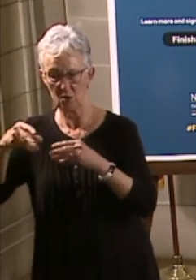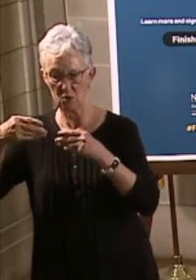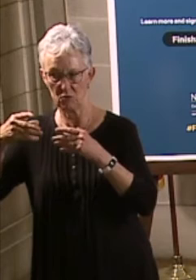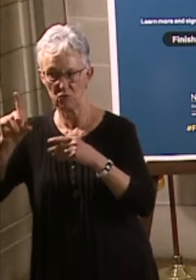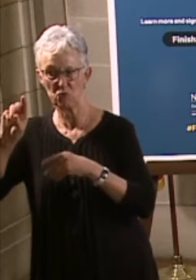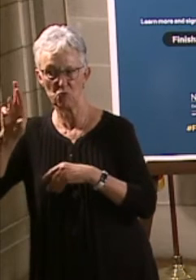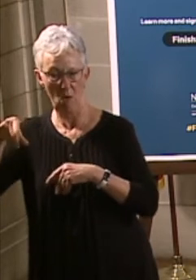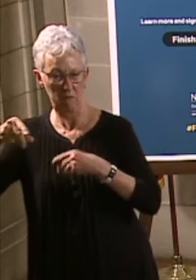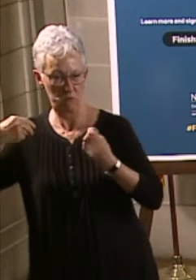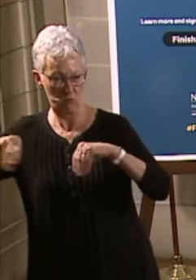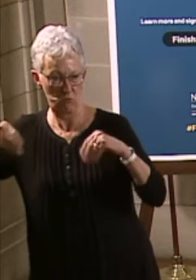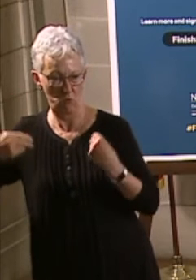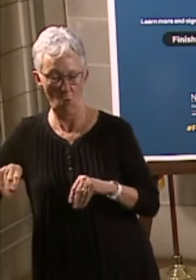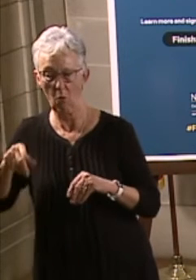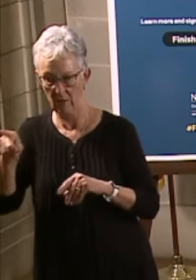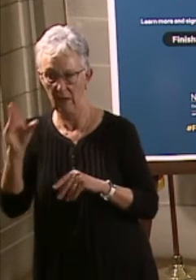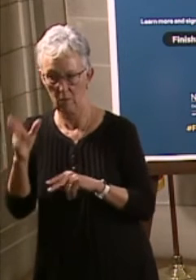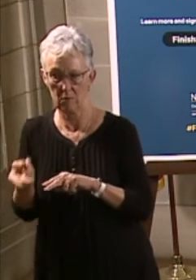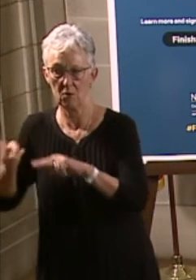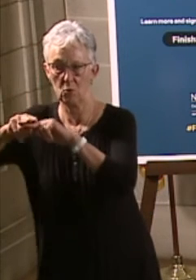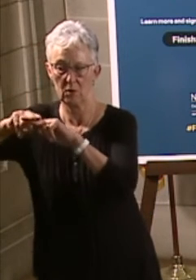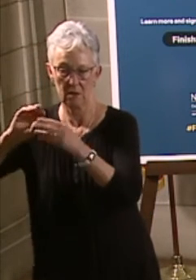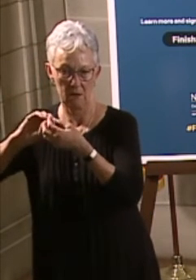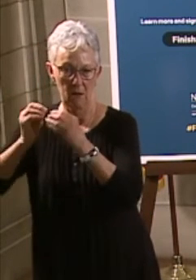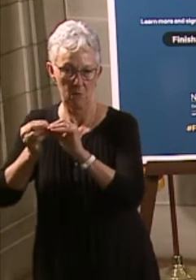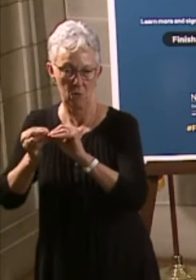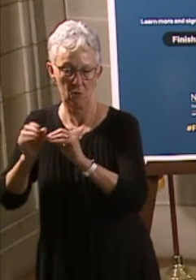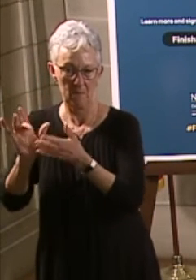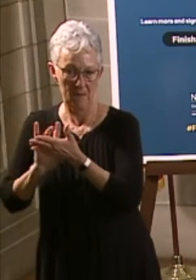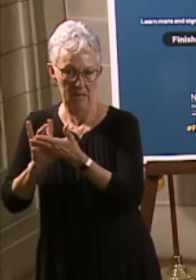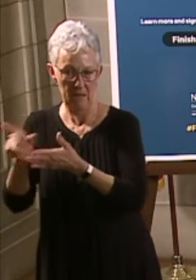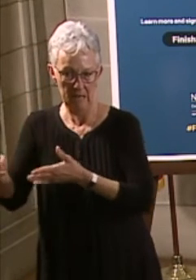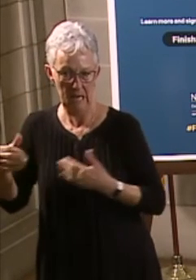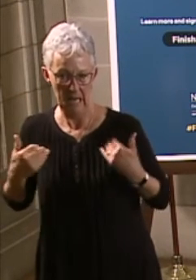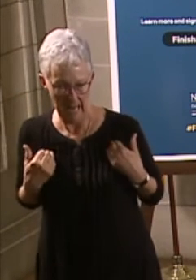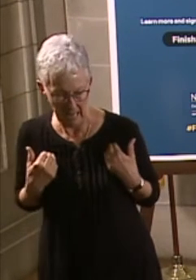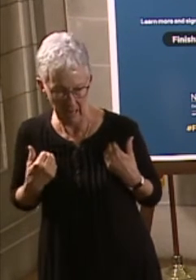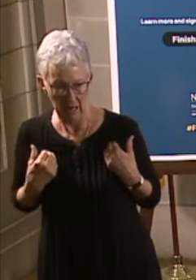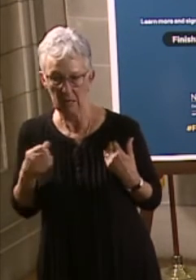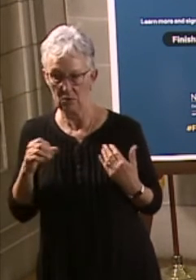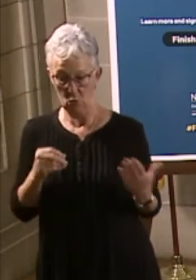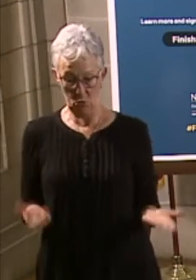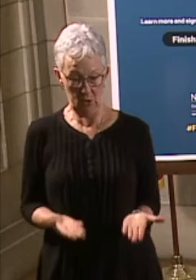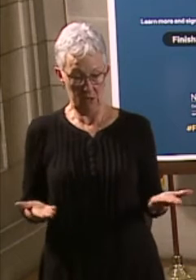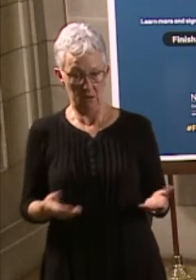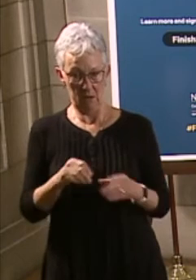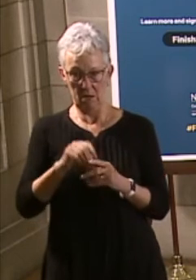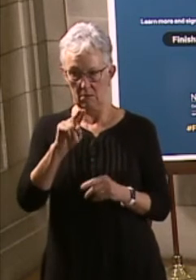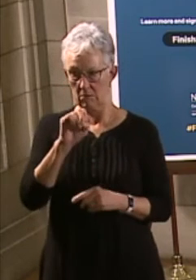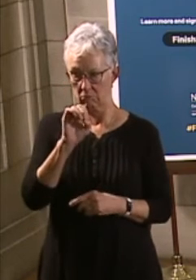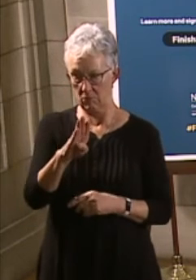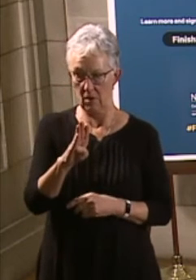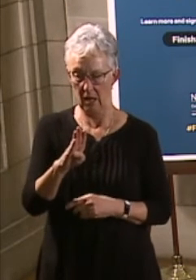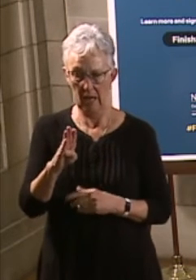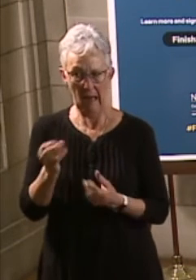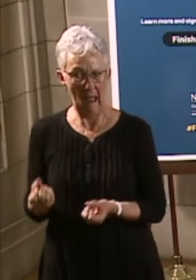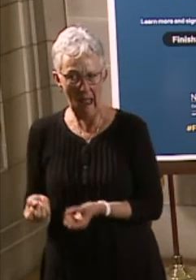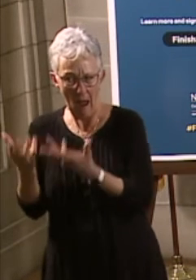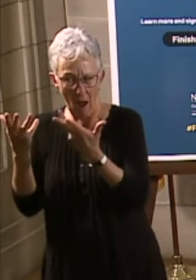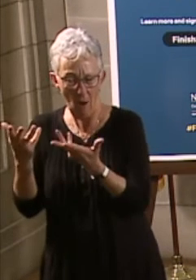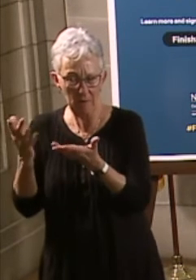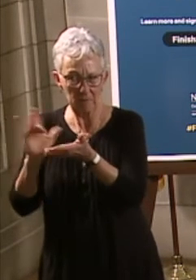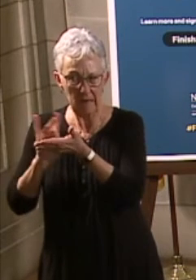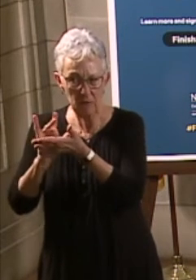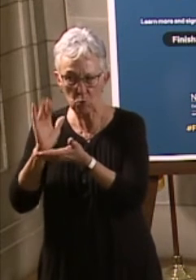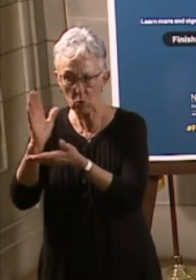nationwide to 40,000 nationwide. We don't have good insight here in the state exactly what that means for us with regard to the number of doses,